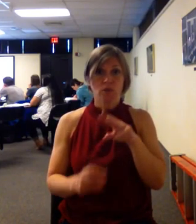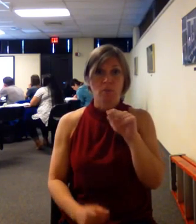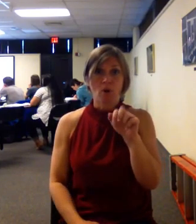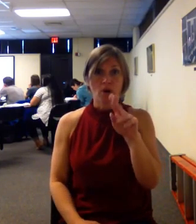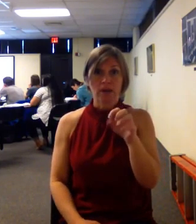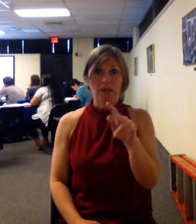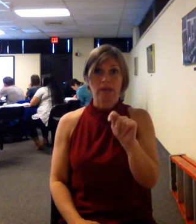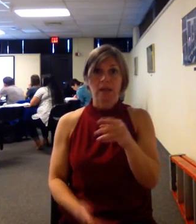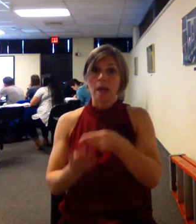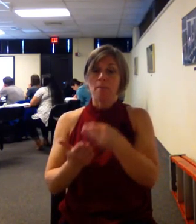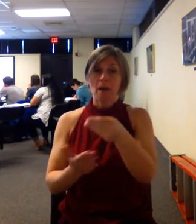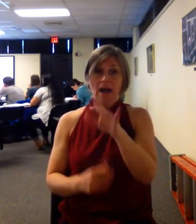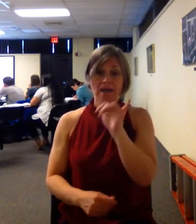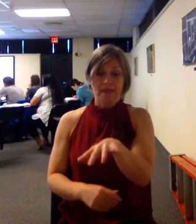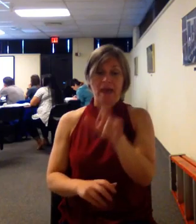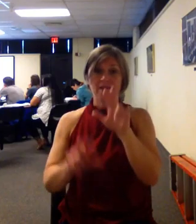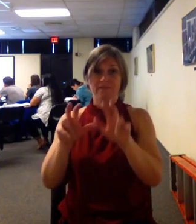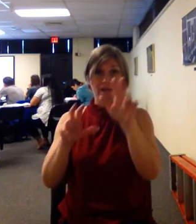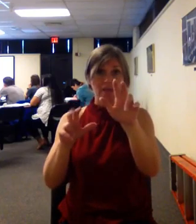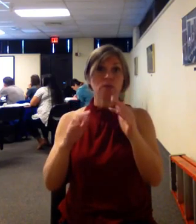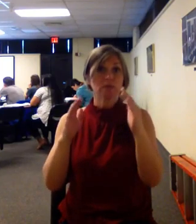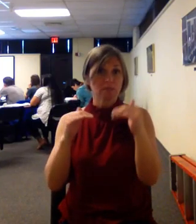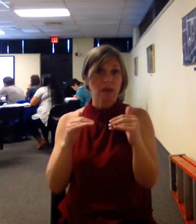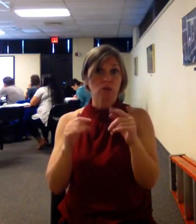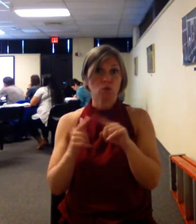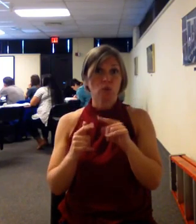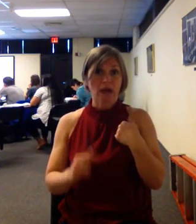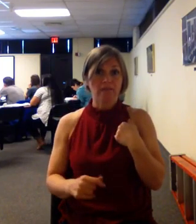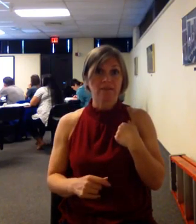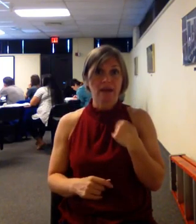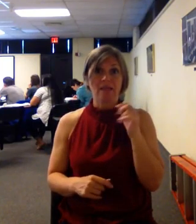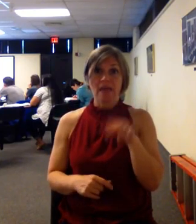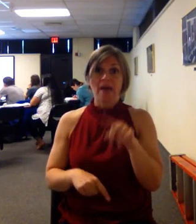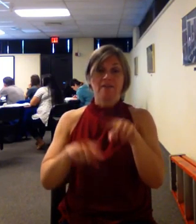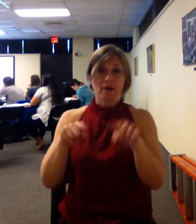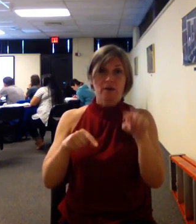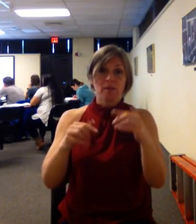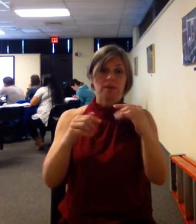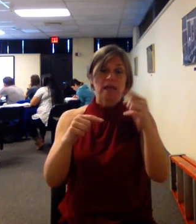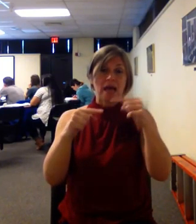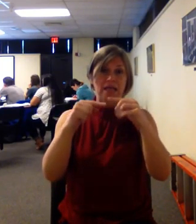specific investment, you would expect to have this variable be less than that 7%.